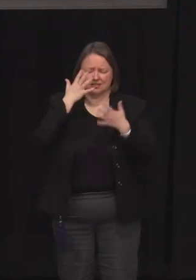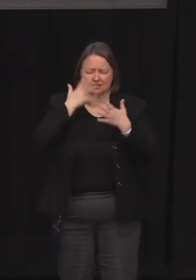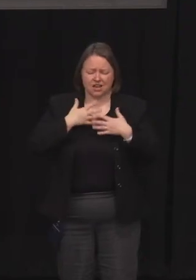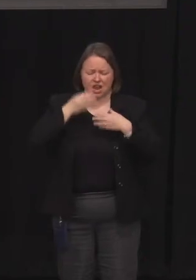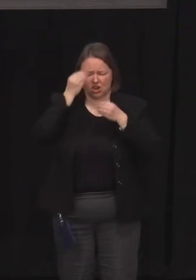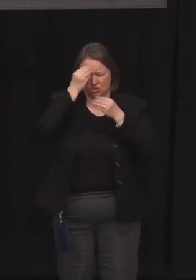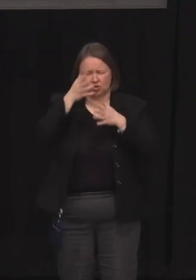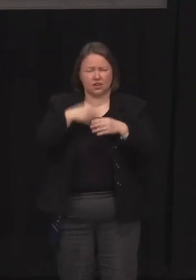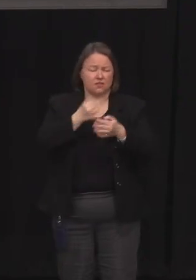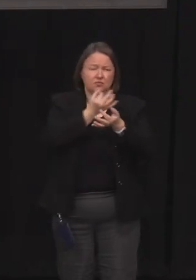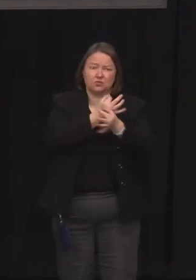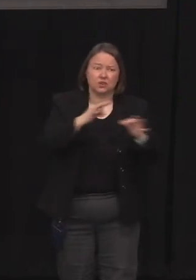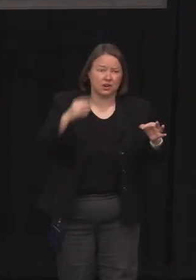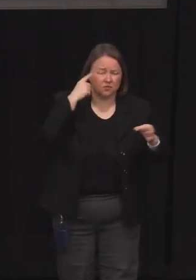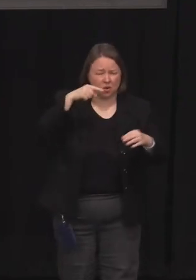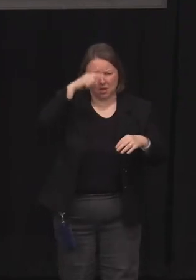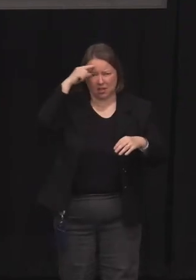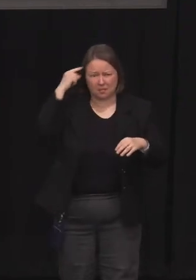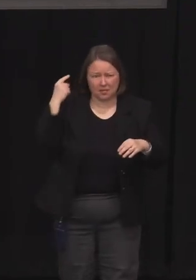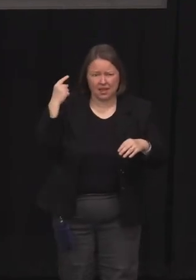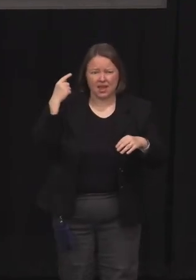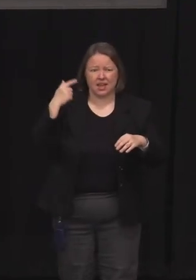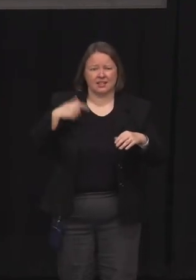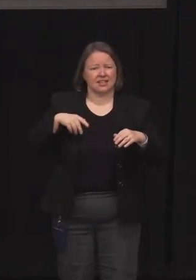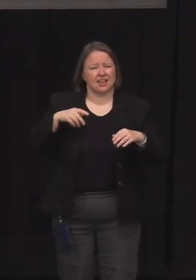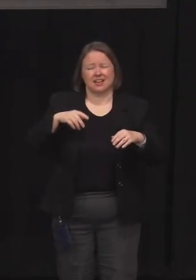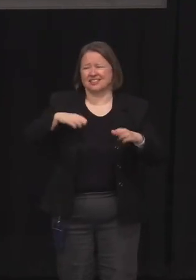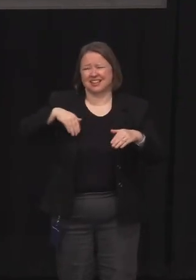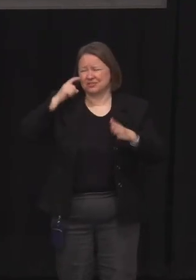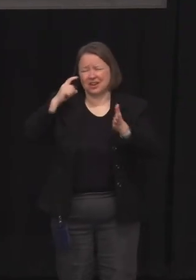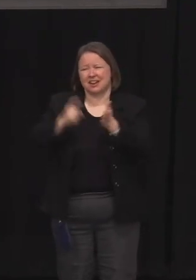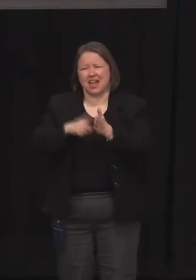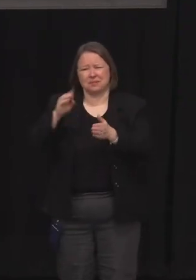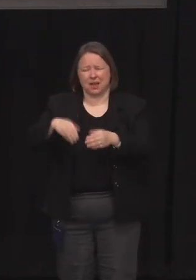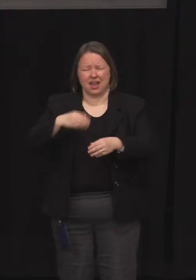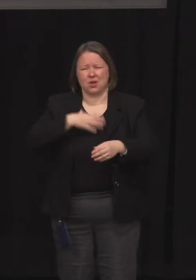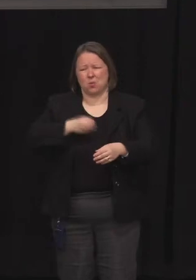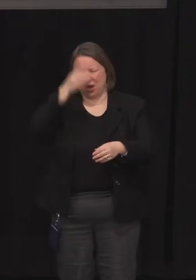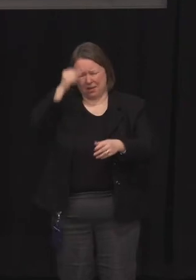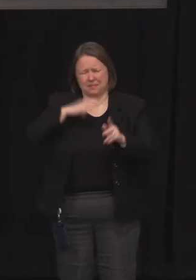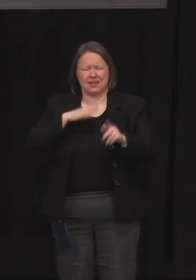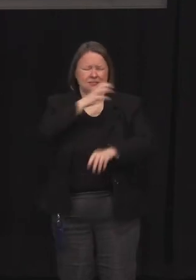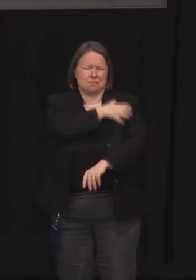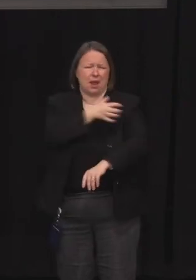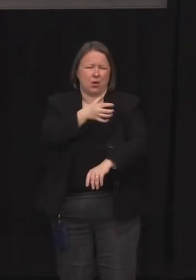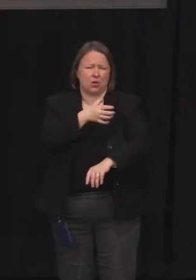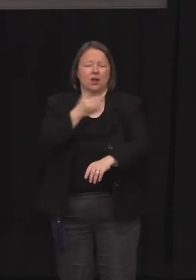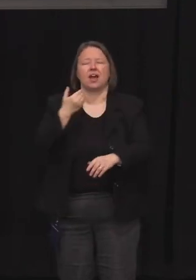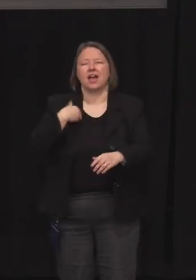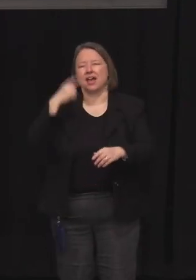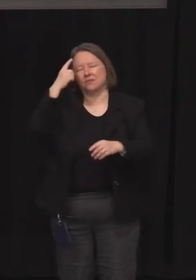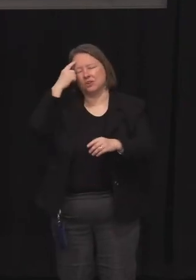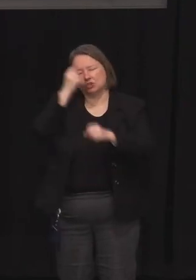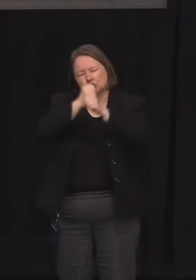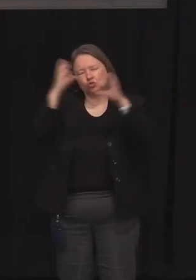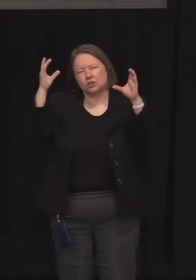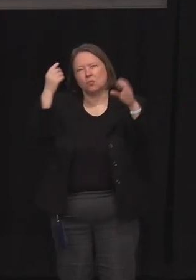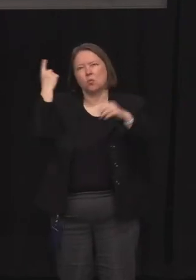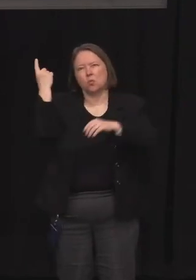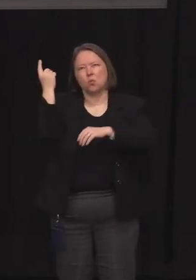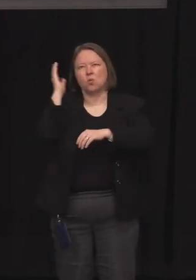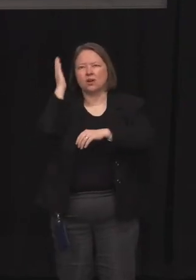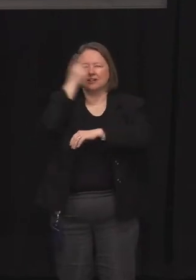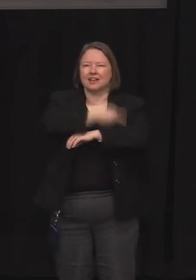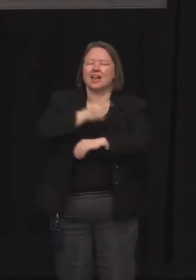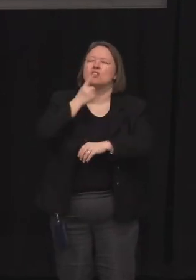of freedom for the black, still being diminished by the shadow of power the white men had. I have a dream that one day, on the red hills